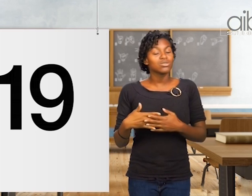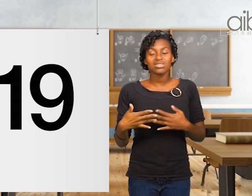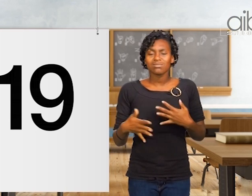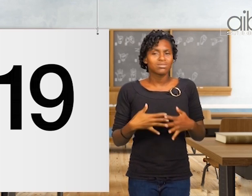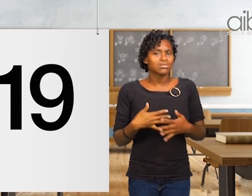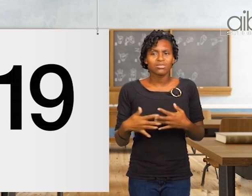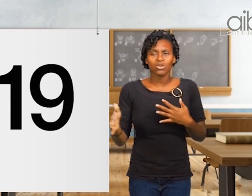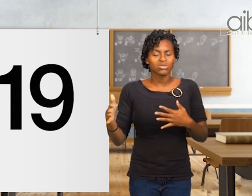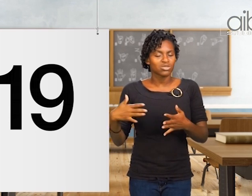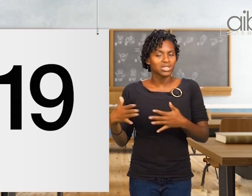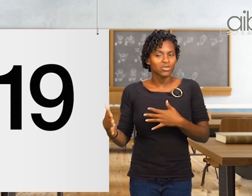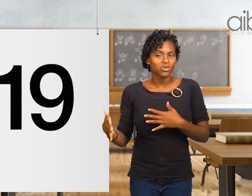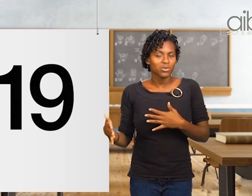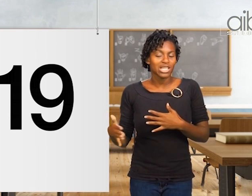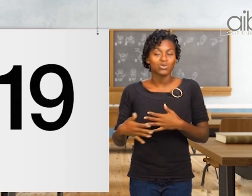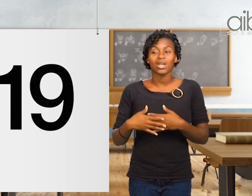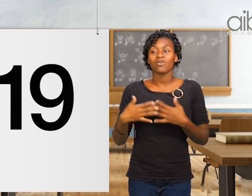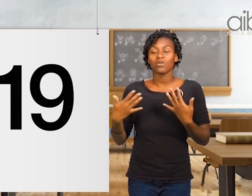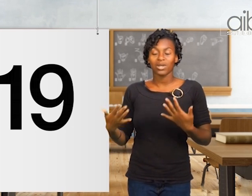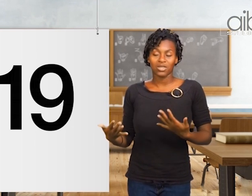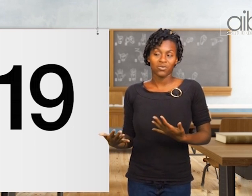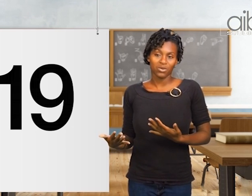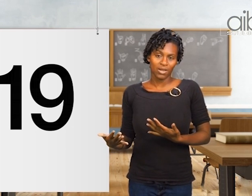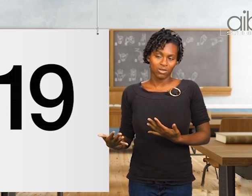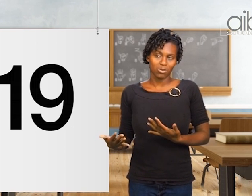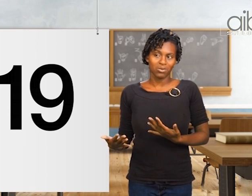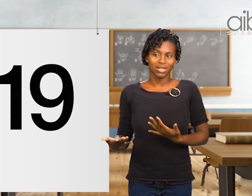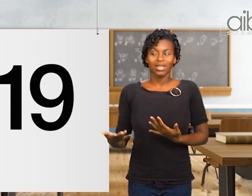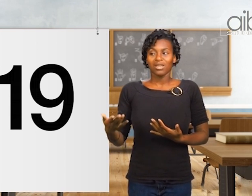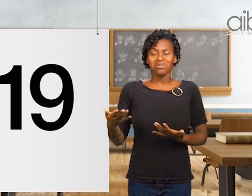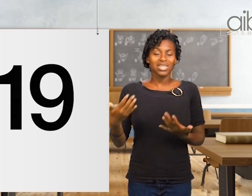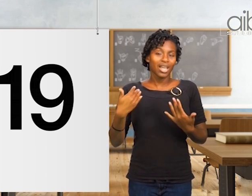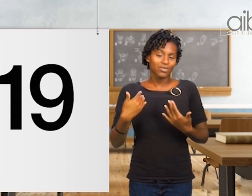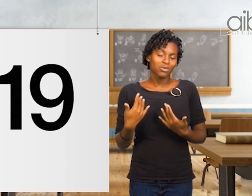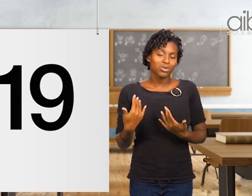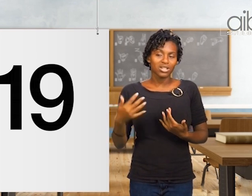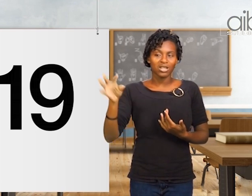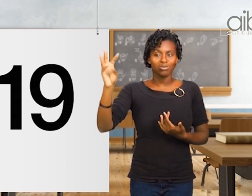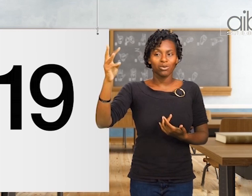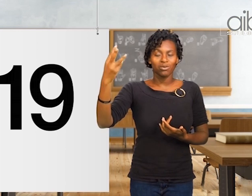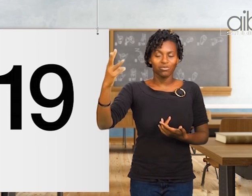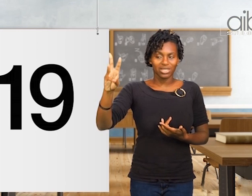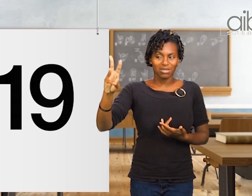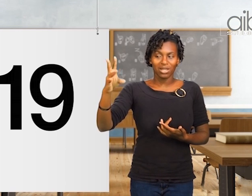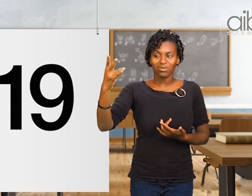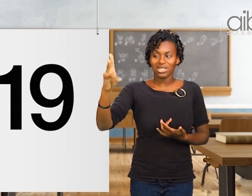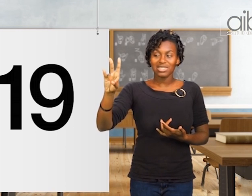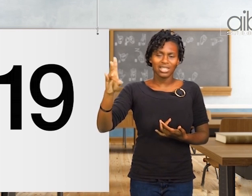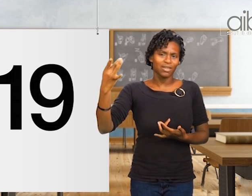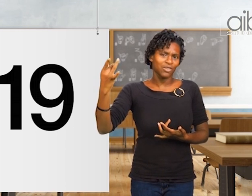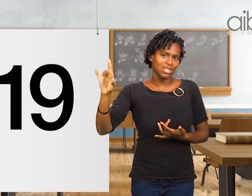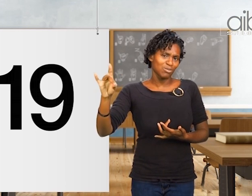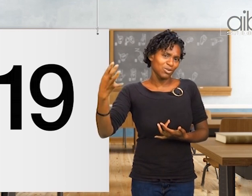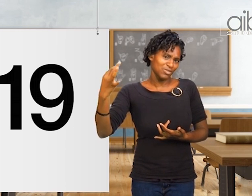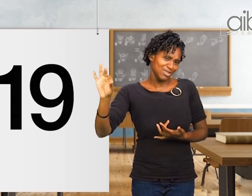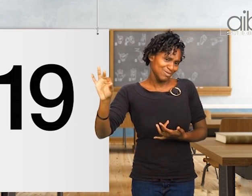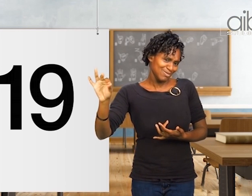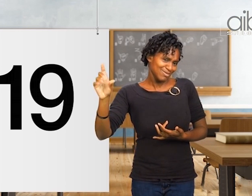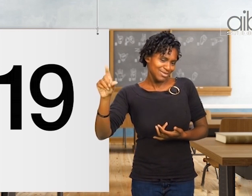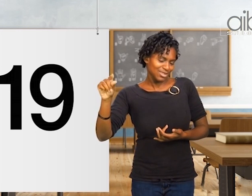use those 3 different ways, whatever way you feel comfortable with. Me, I feel more comfortable with flicking my wrist, and I find it more fun to